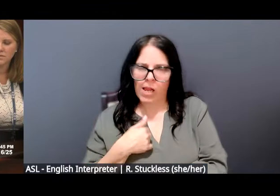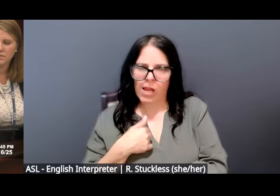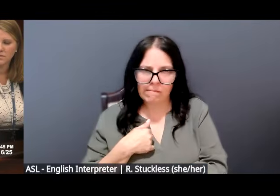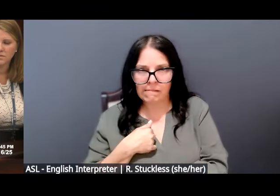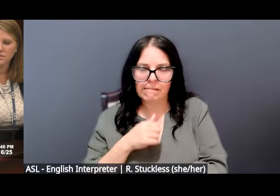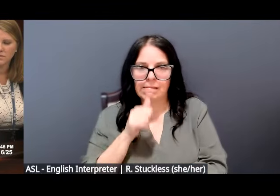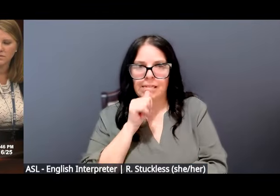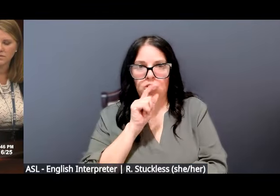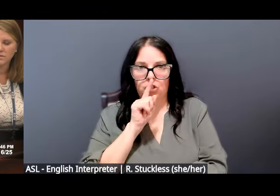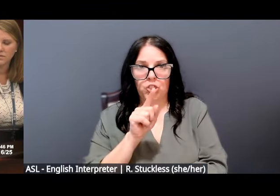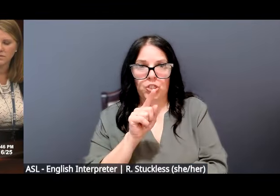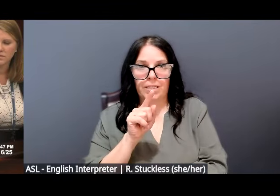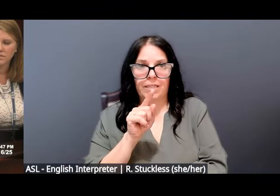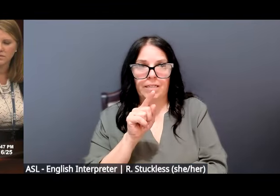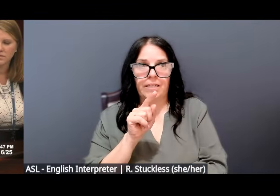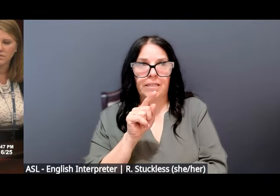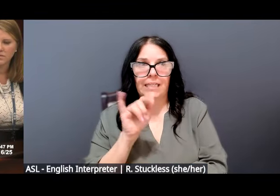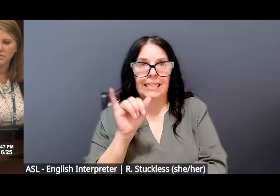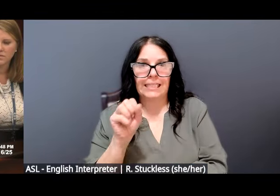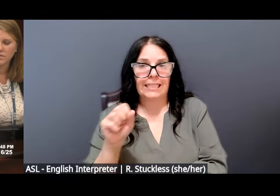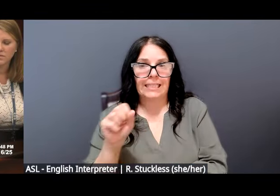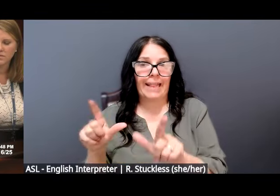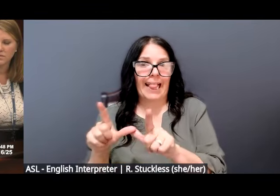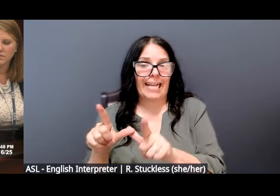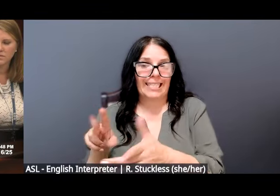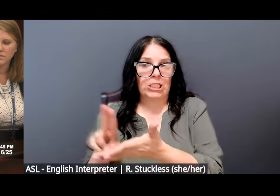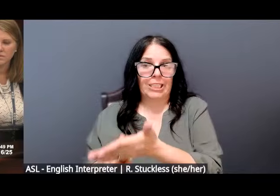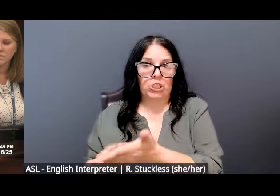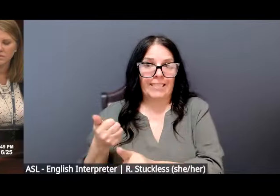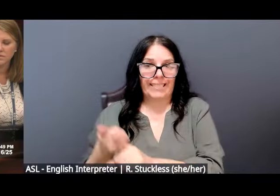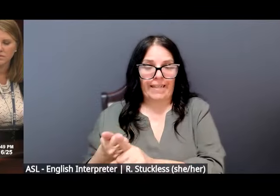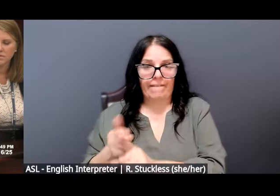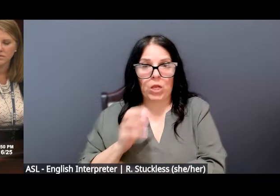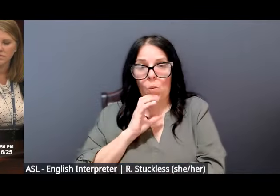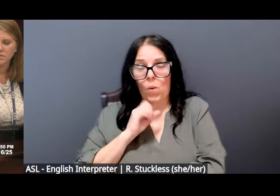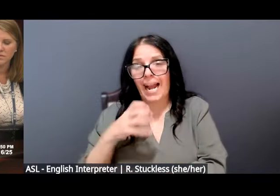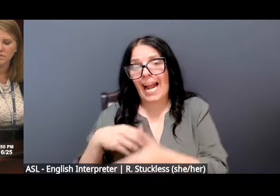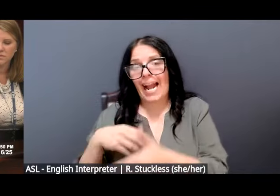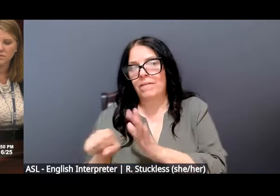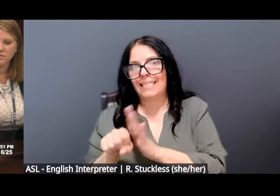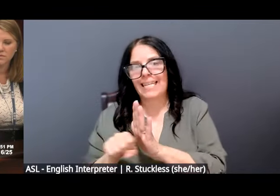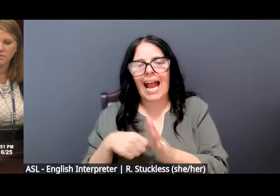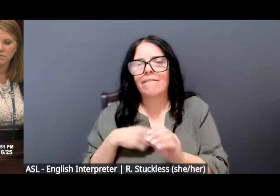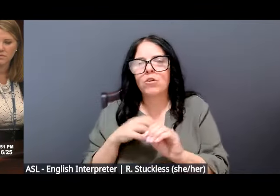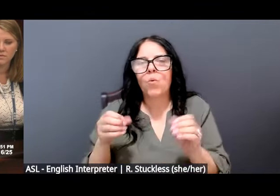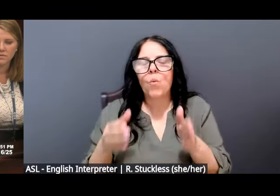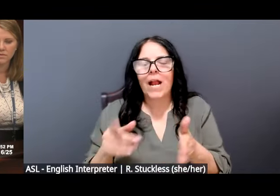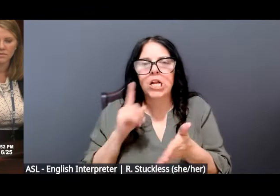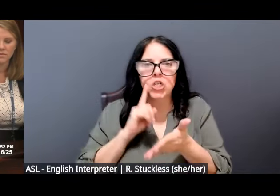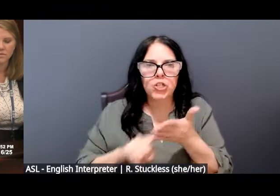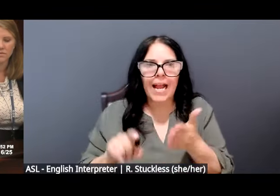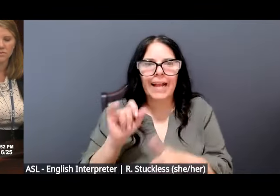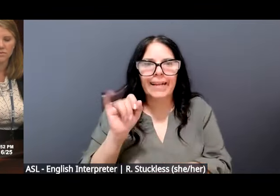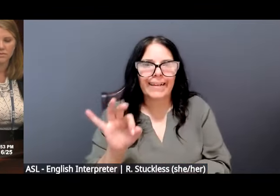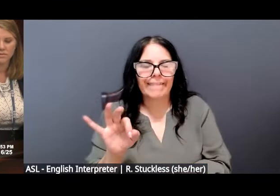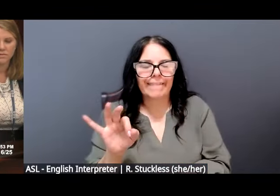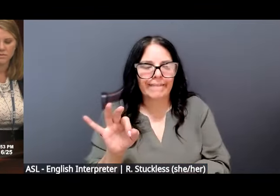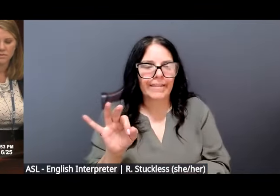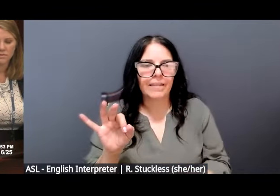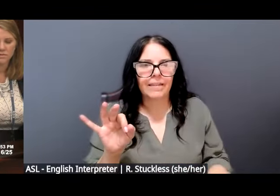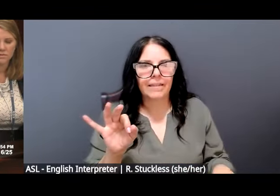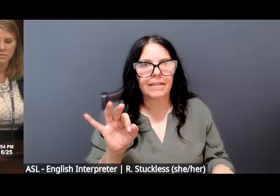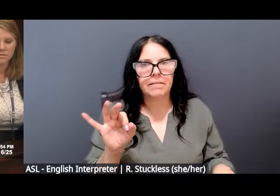the license signature outdated? And again, because it's out of state, I don't have a way of telling whether it's a year